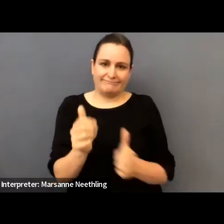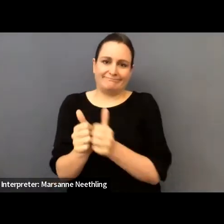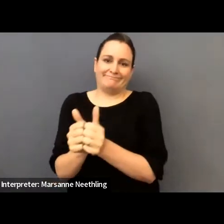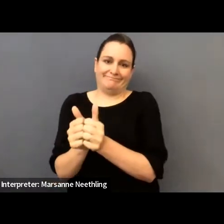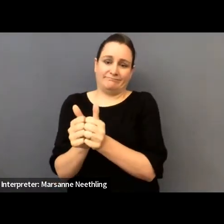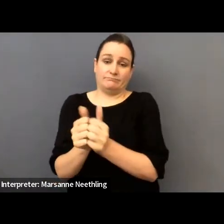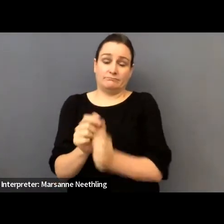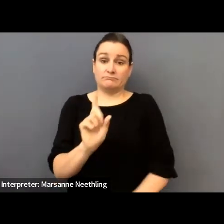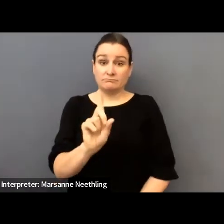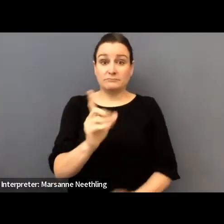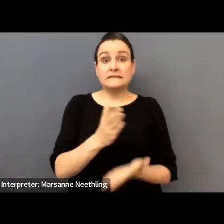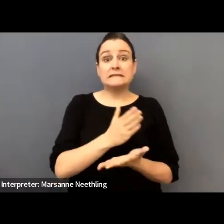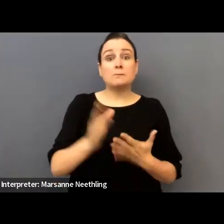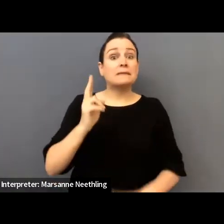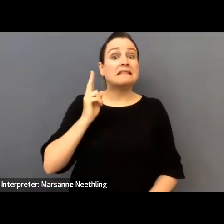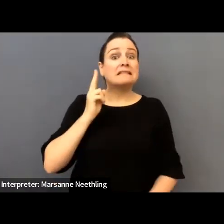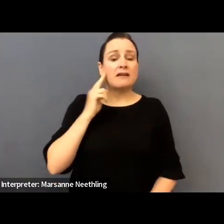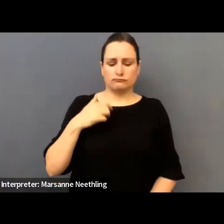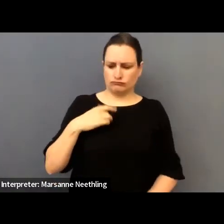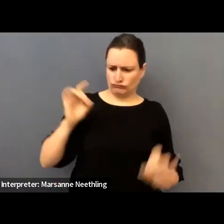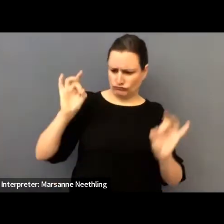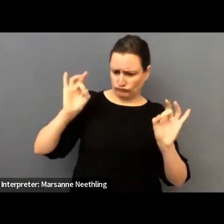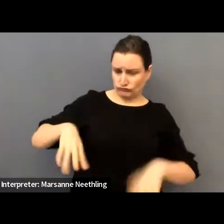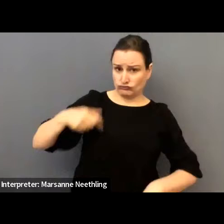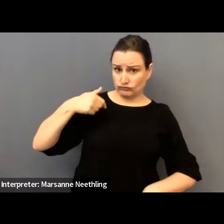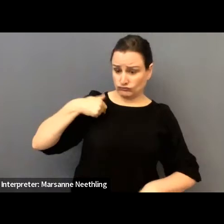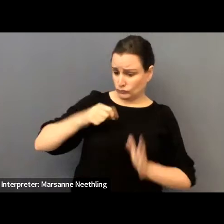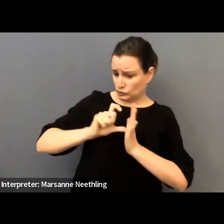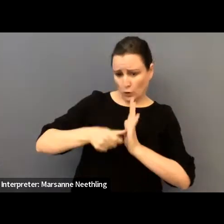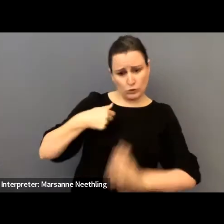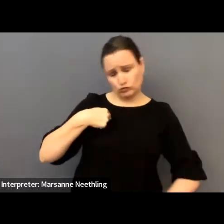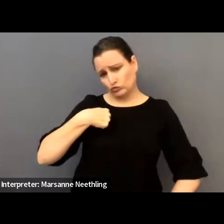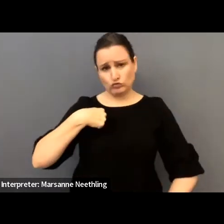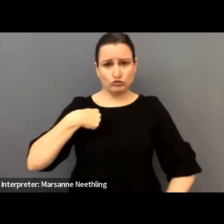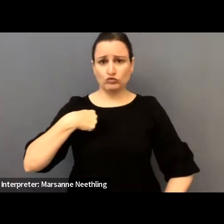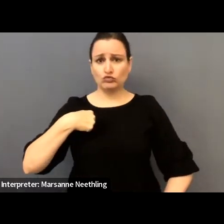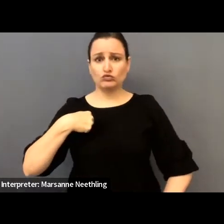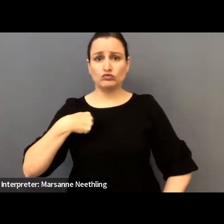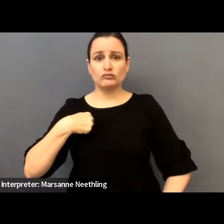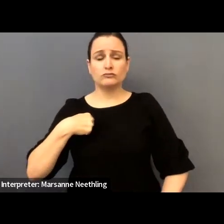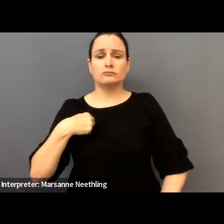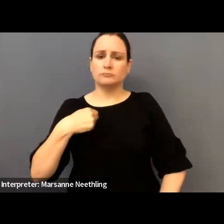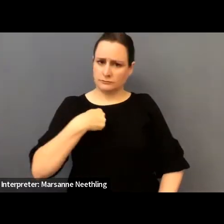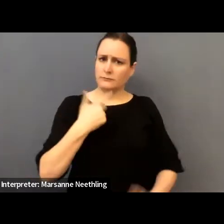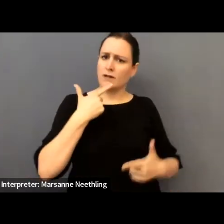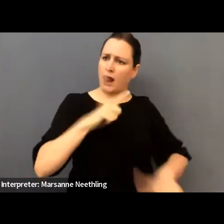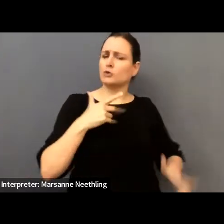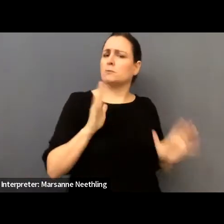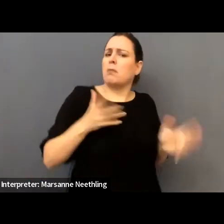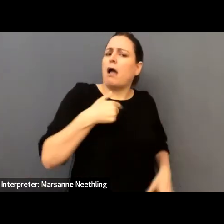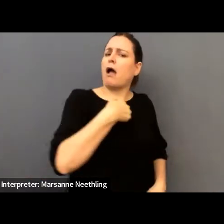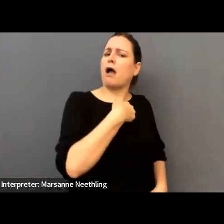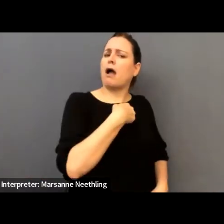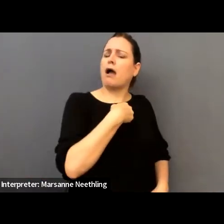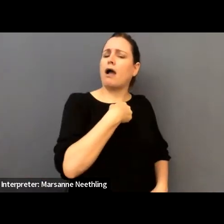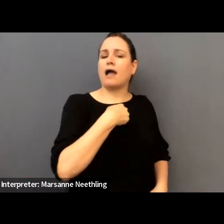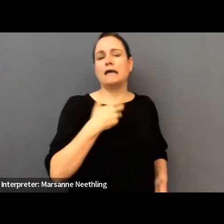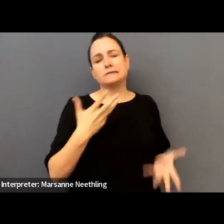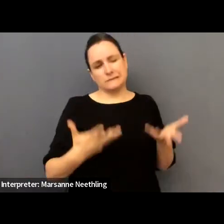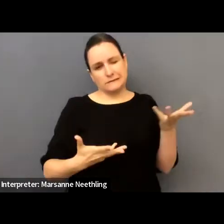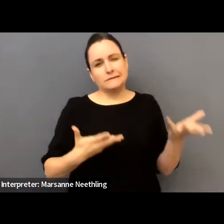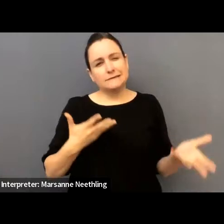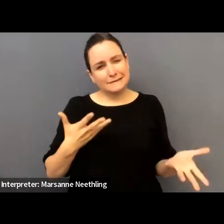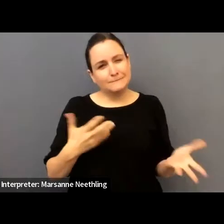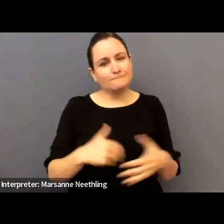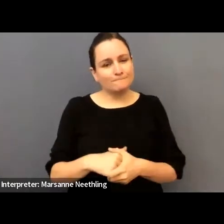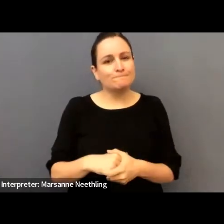want to be seen as or understood as a person with a disability, but rather a language minority group. So I just want to say